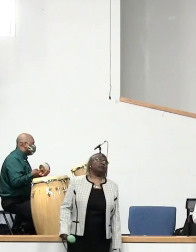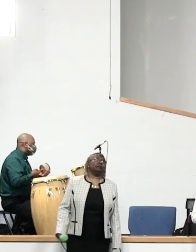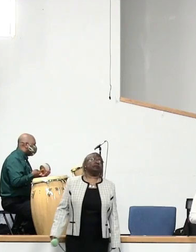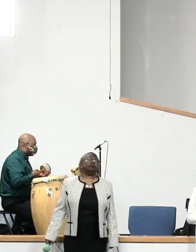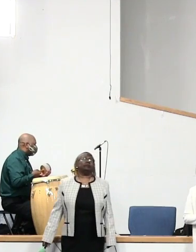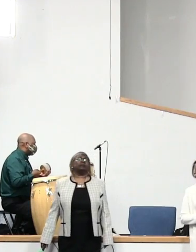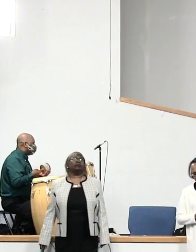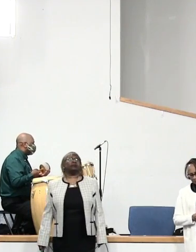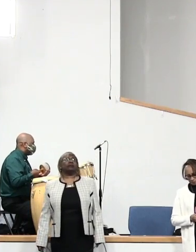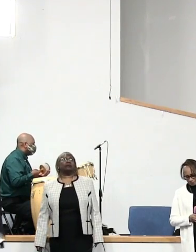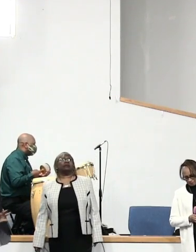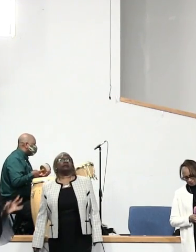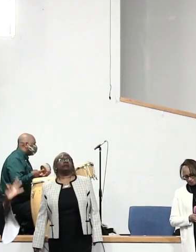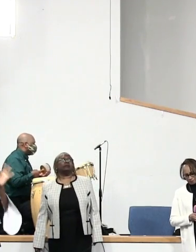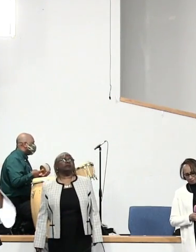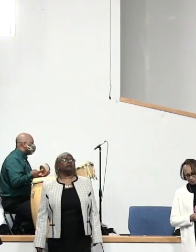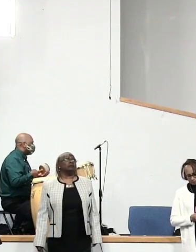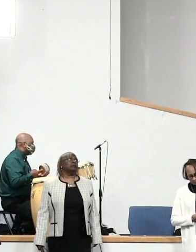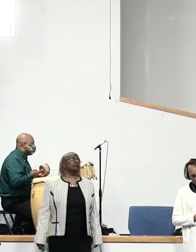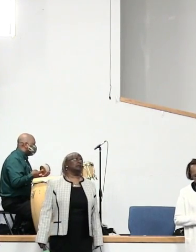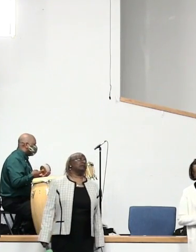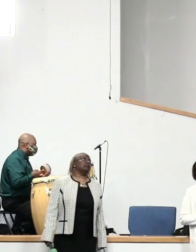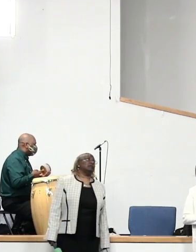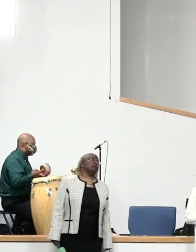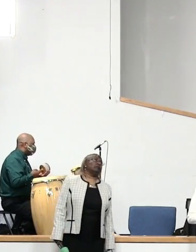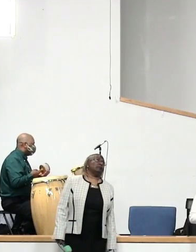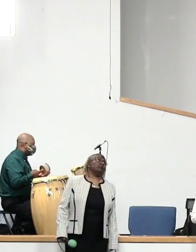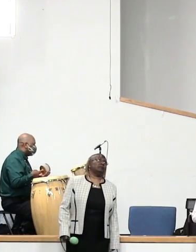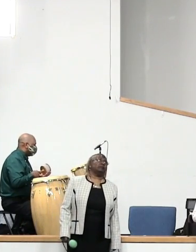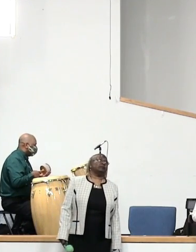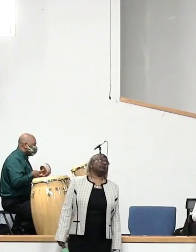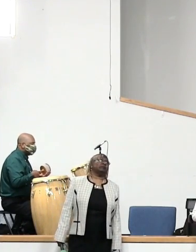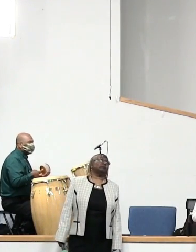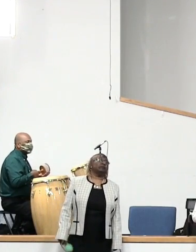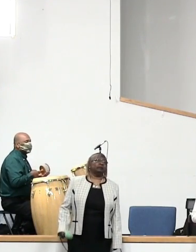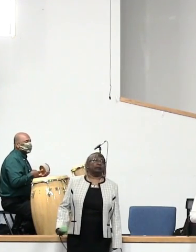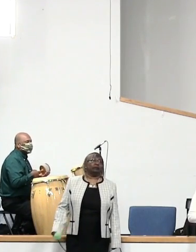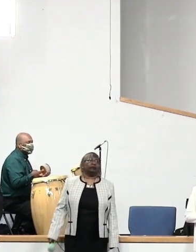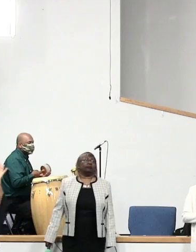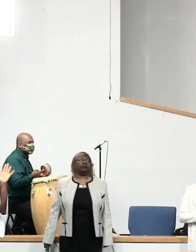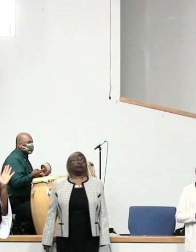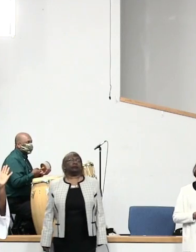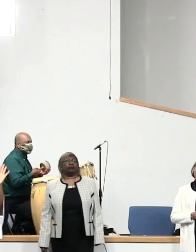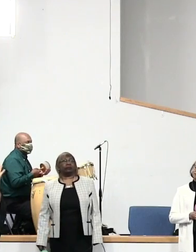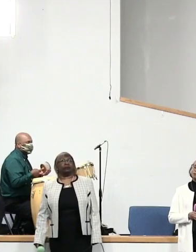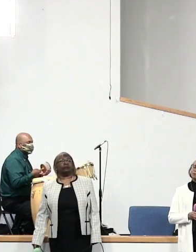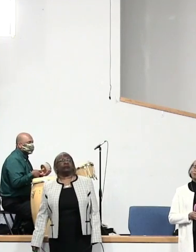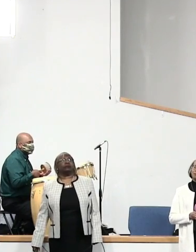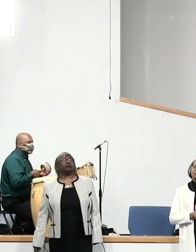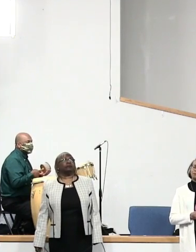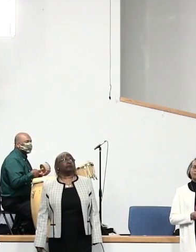altogether so worthy, and altogether